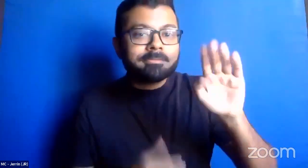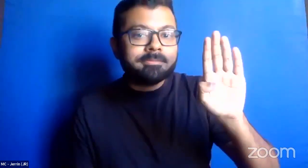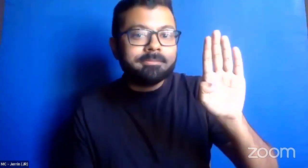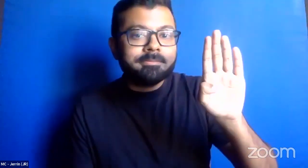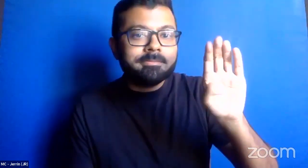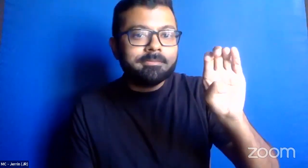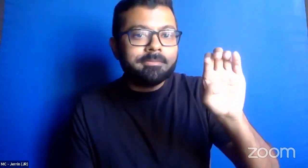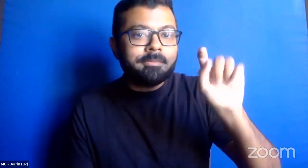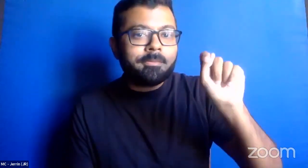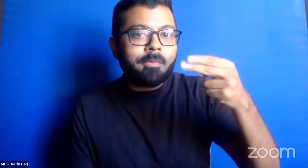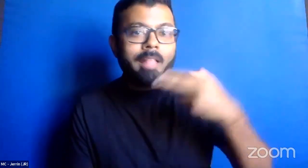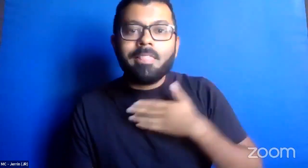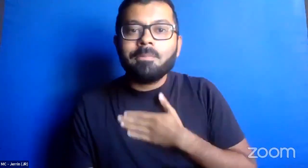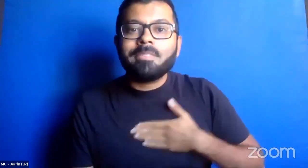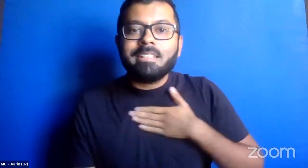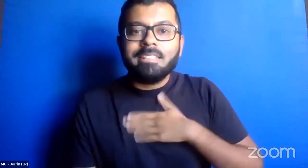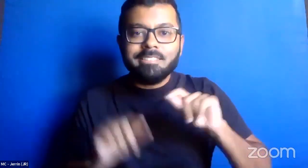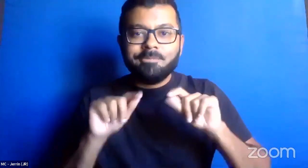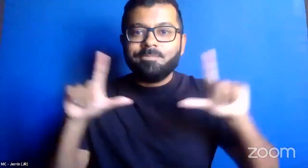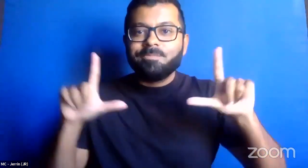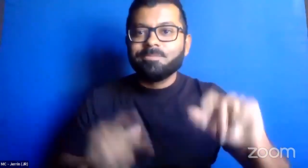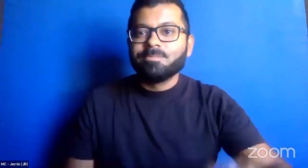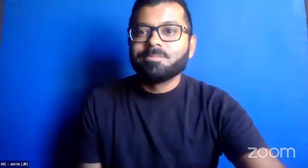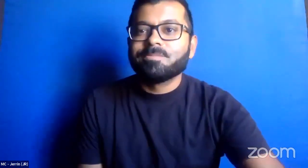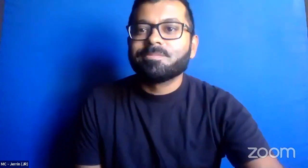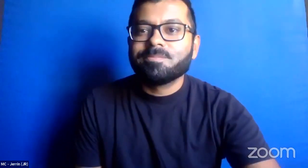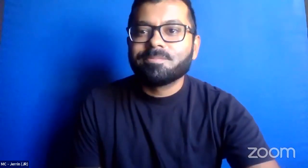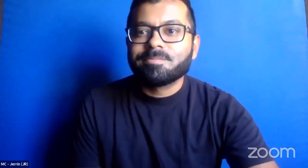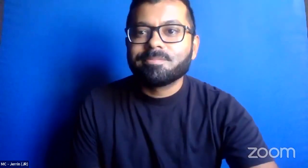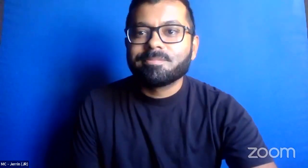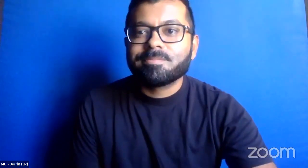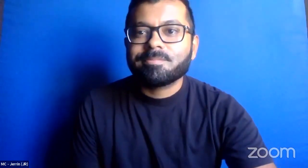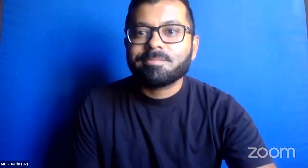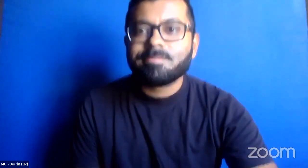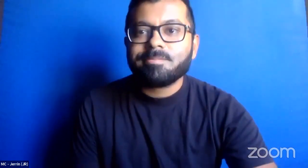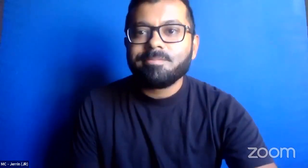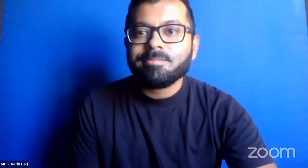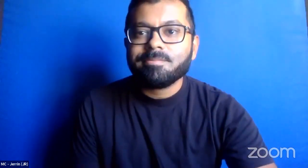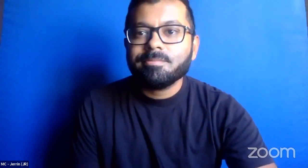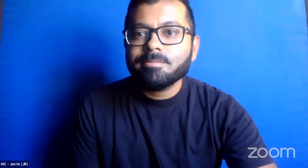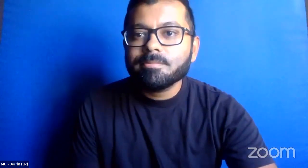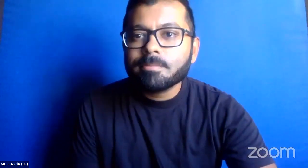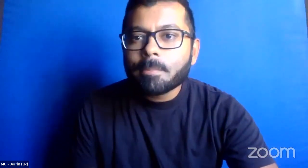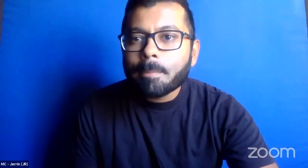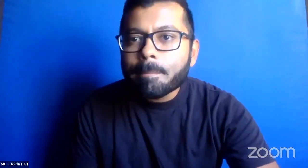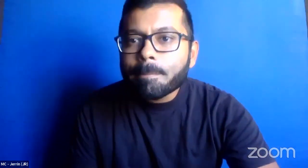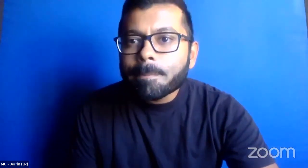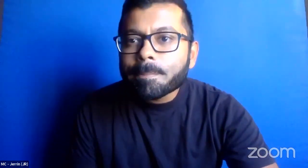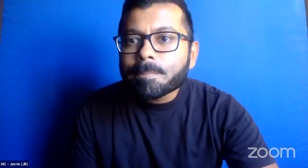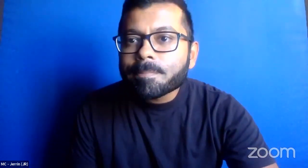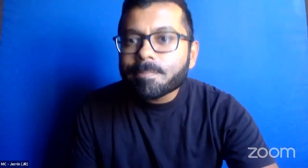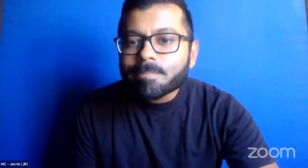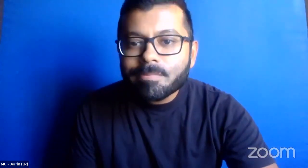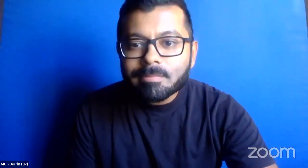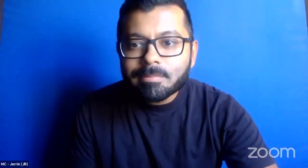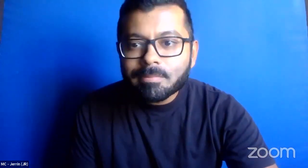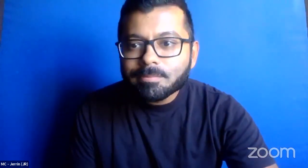will talk about that and see what we can do. Beth, if you can open up your video, please.